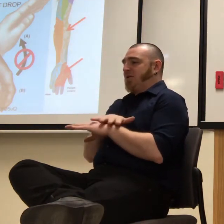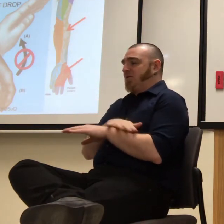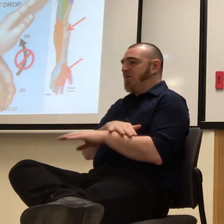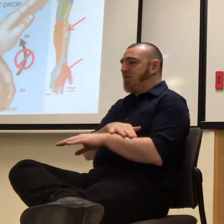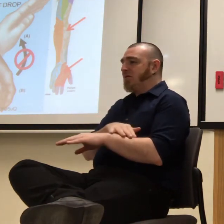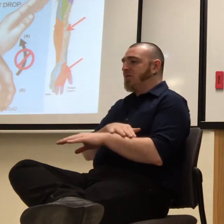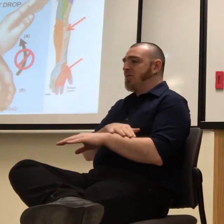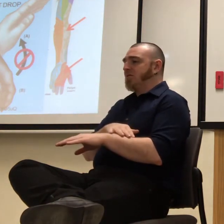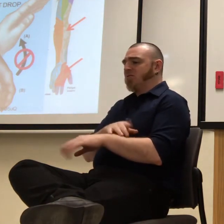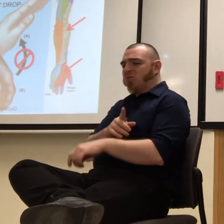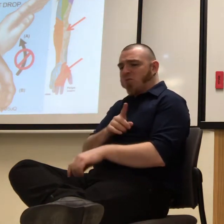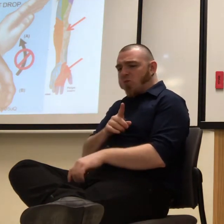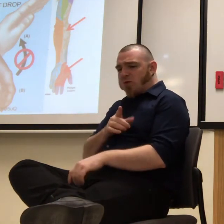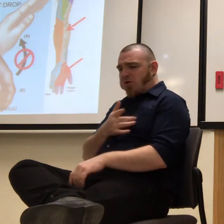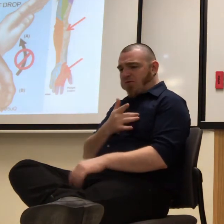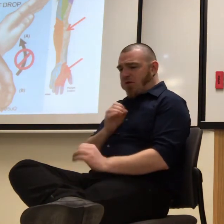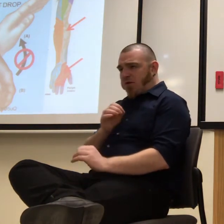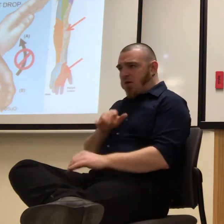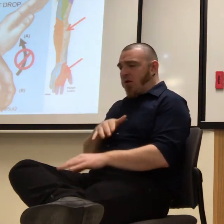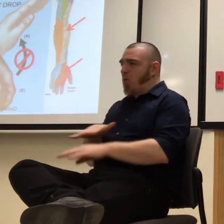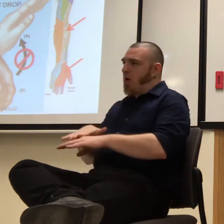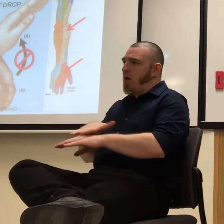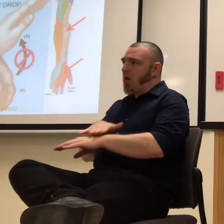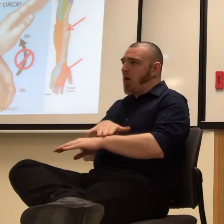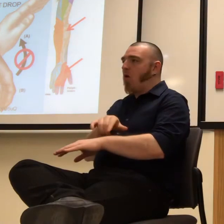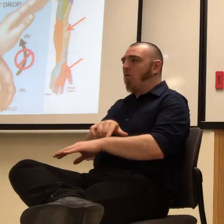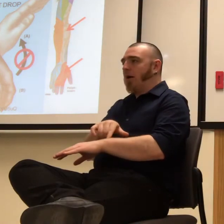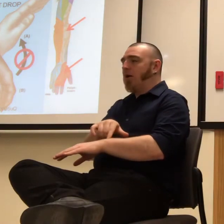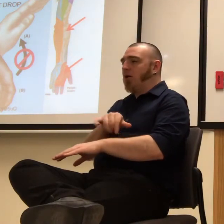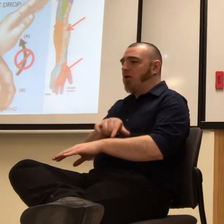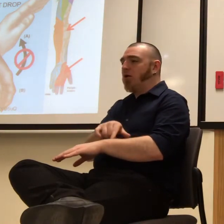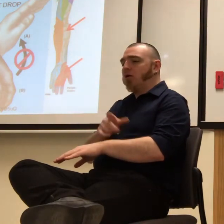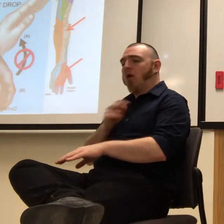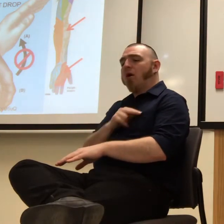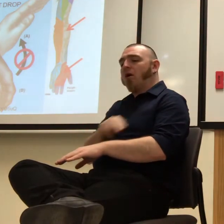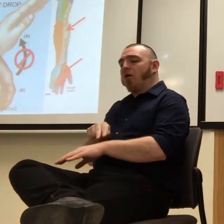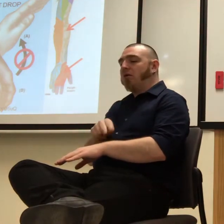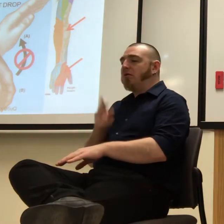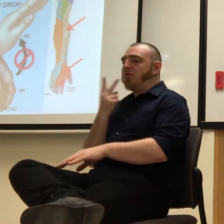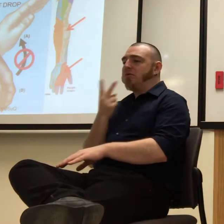how far up, how far down the nerve compression is.